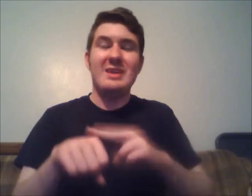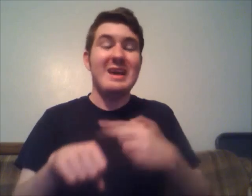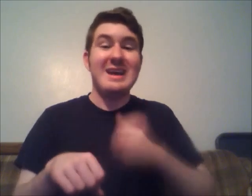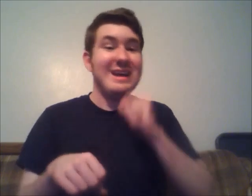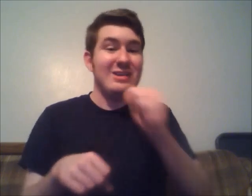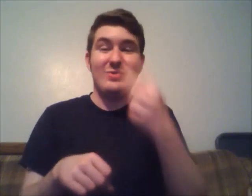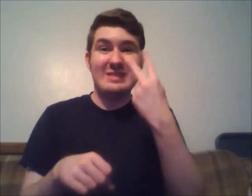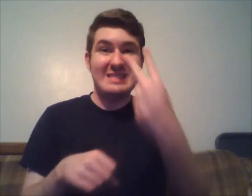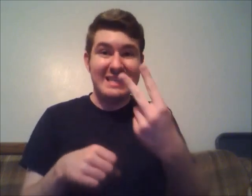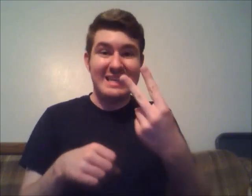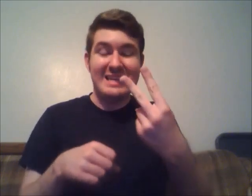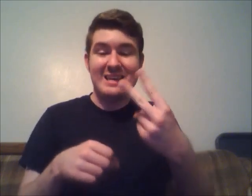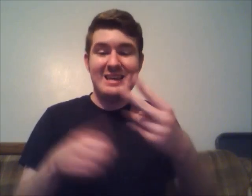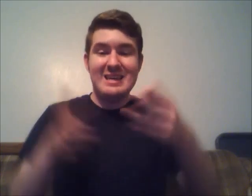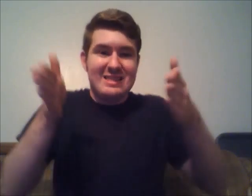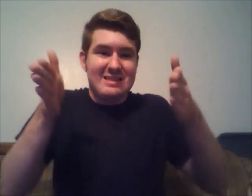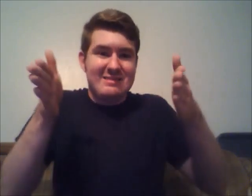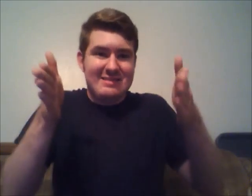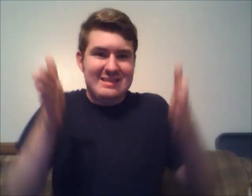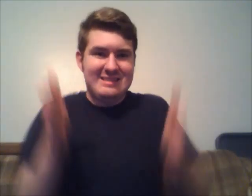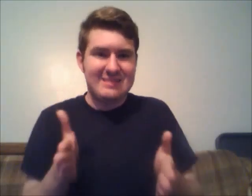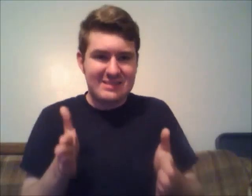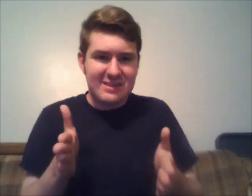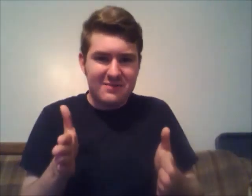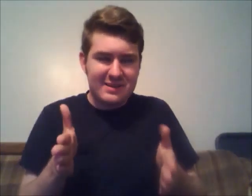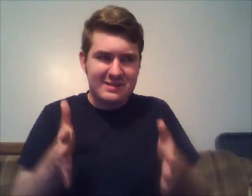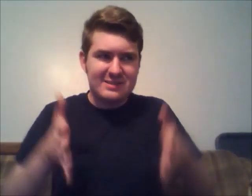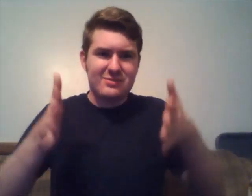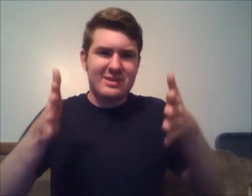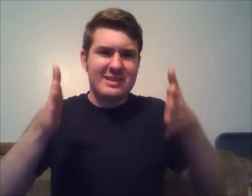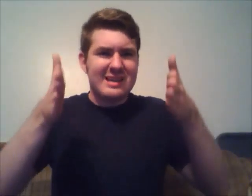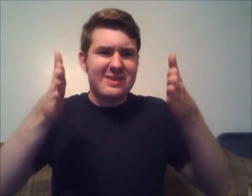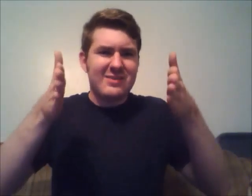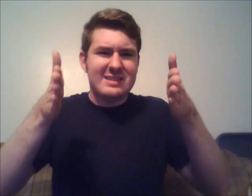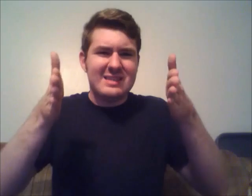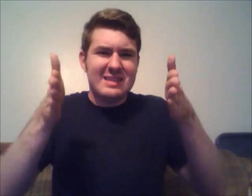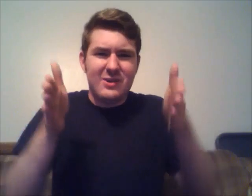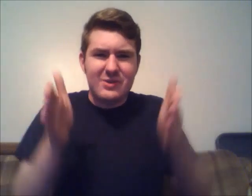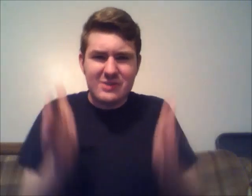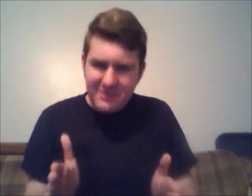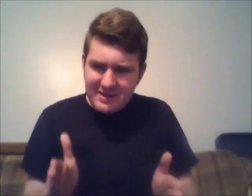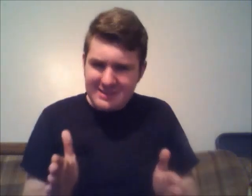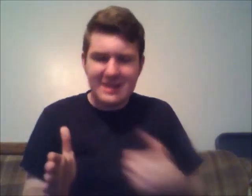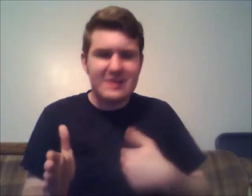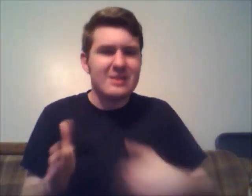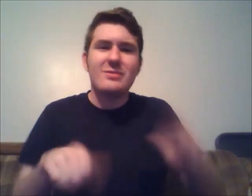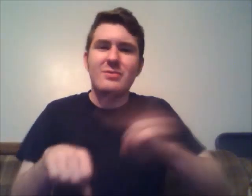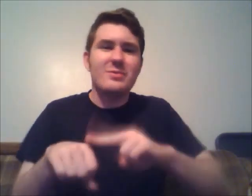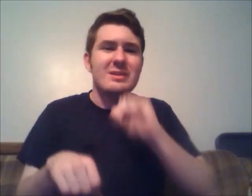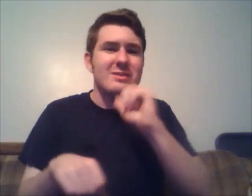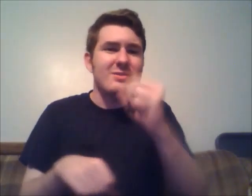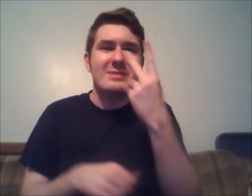I don't see the suffix, or like I call this like the ER suffix. I normally don't see